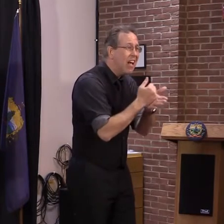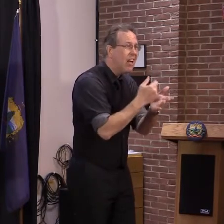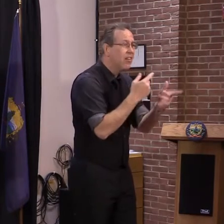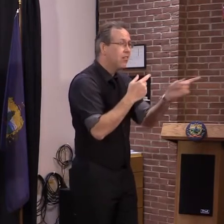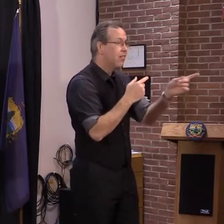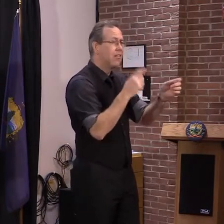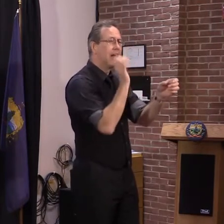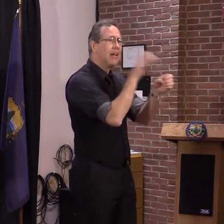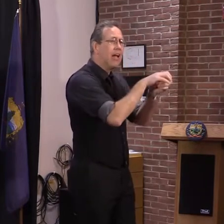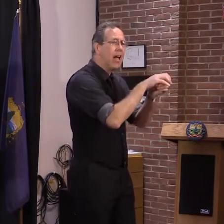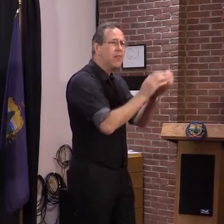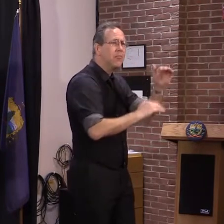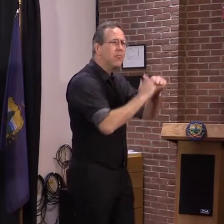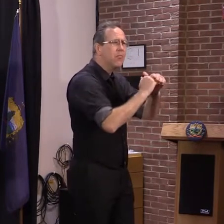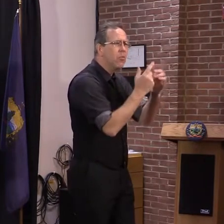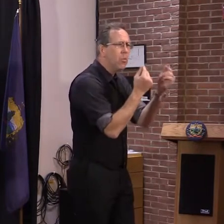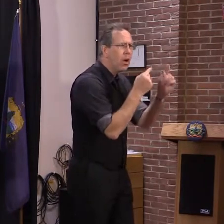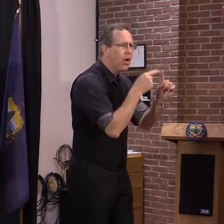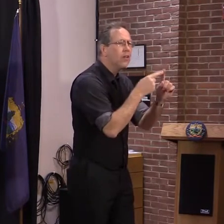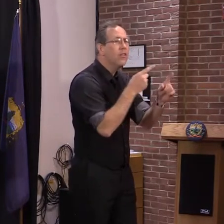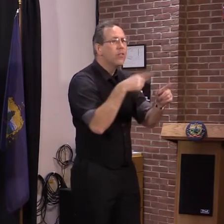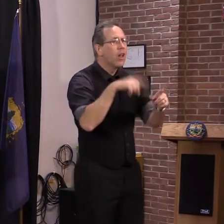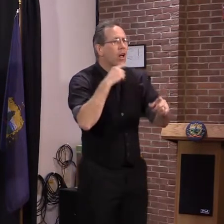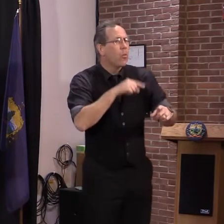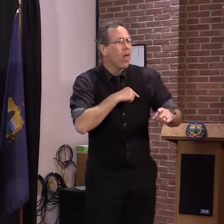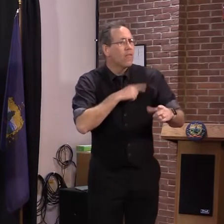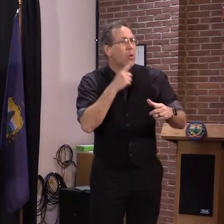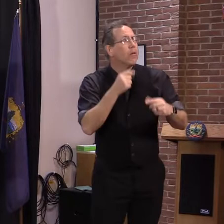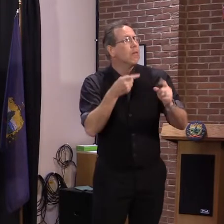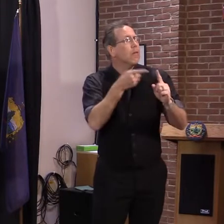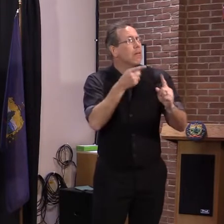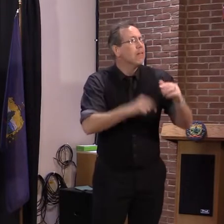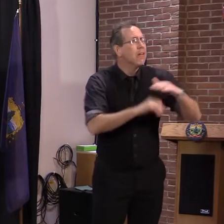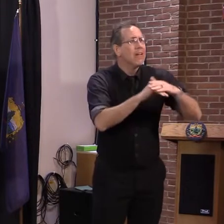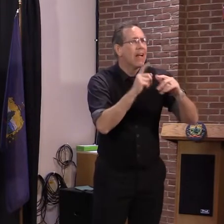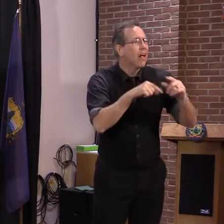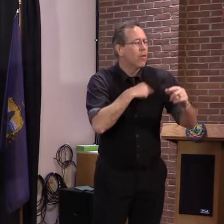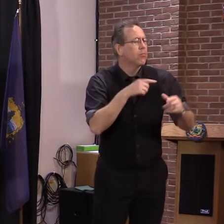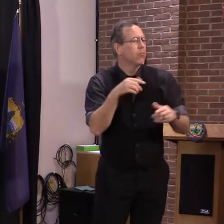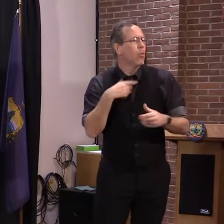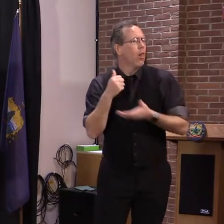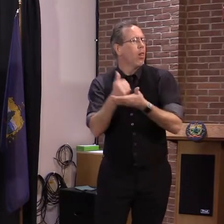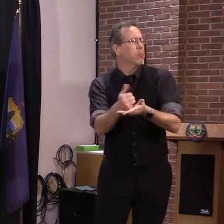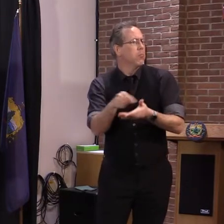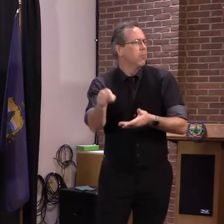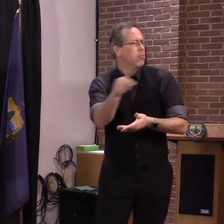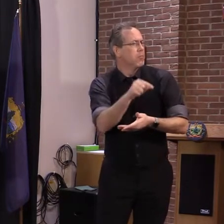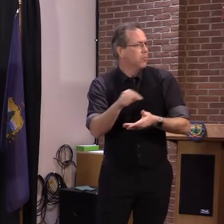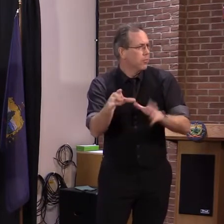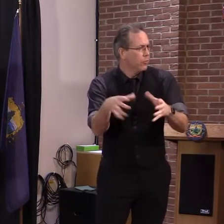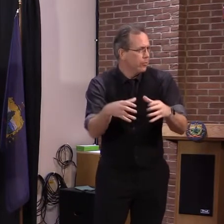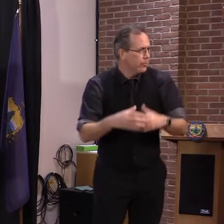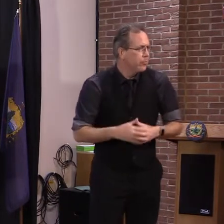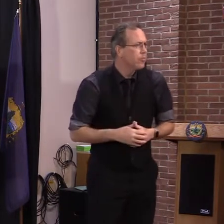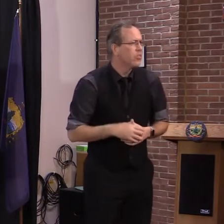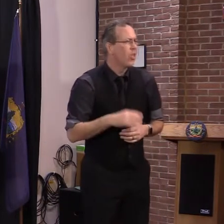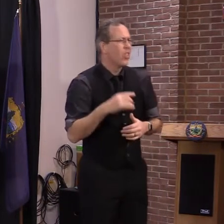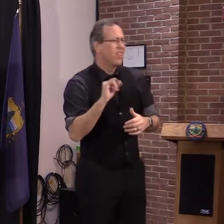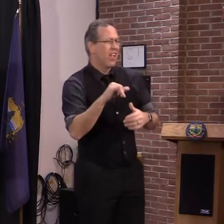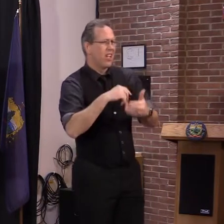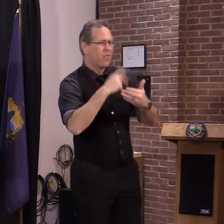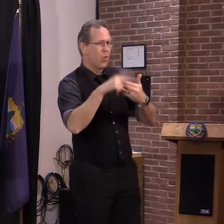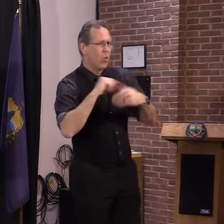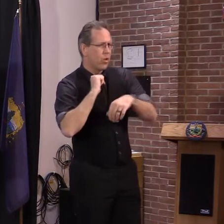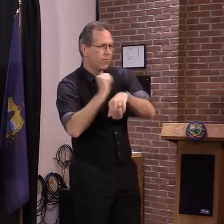otherwise ineligible for that deduction. And in addition to the programs I've already outlined, the governor is also targeting two